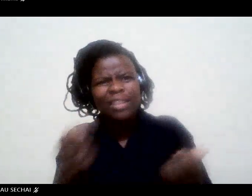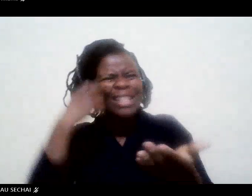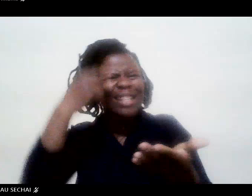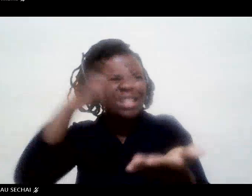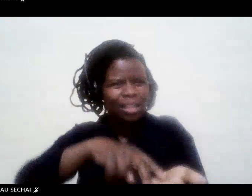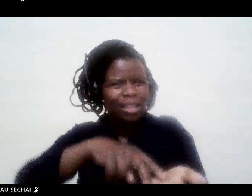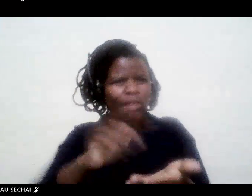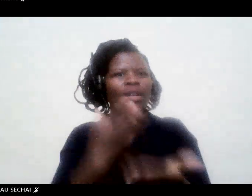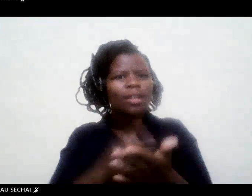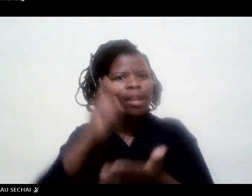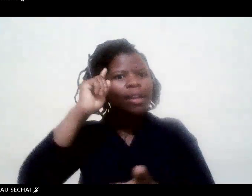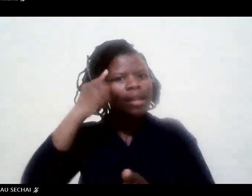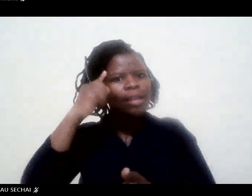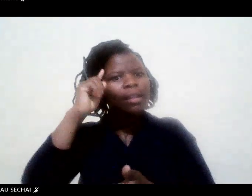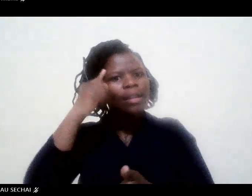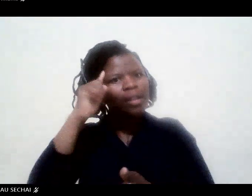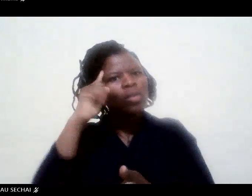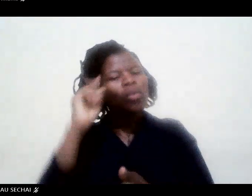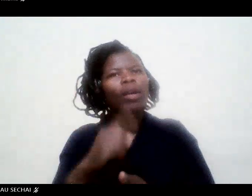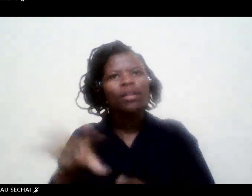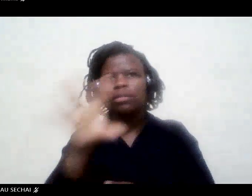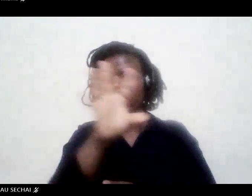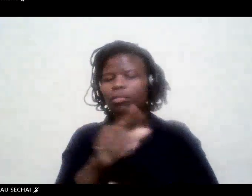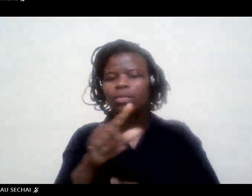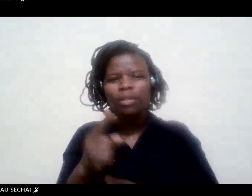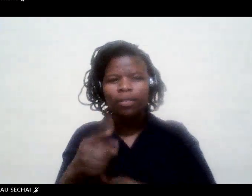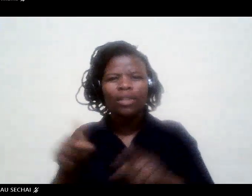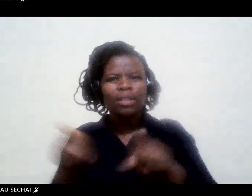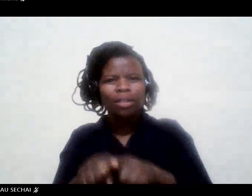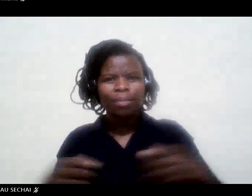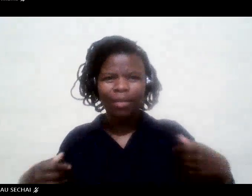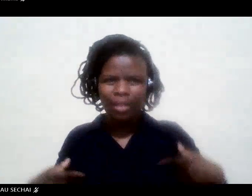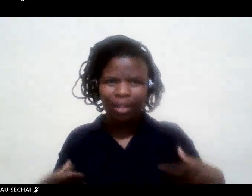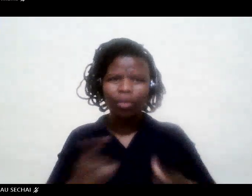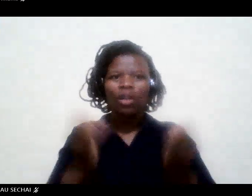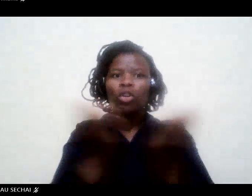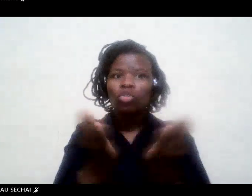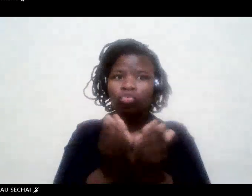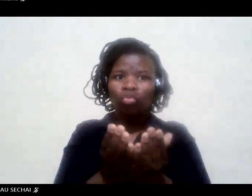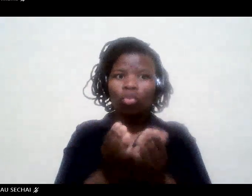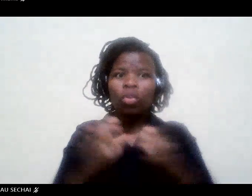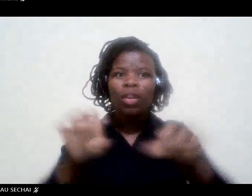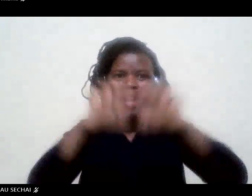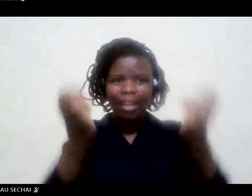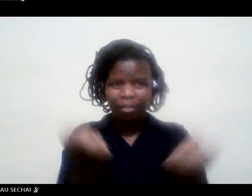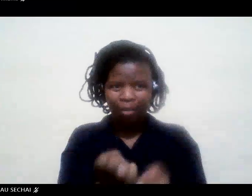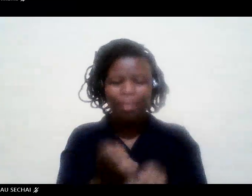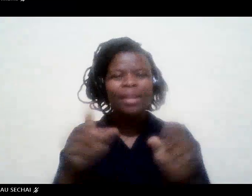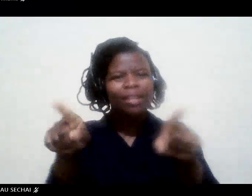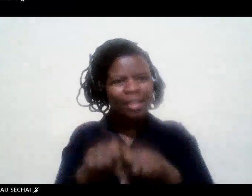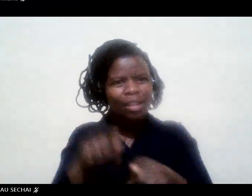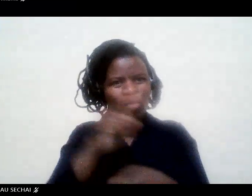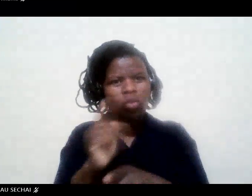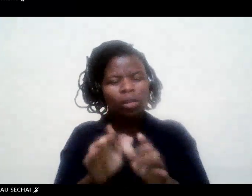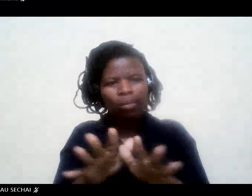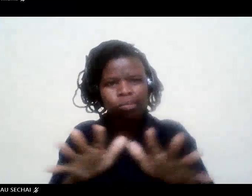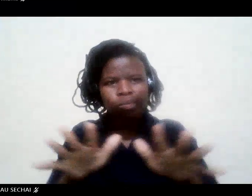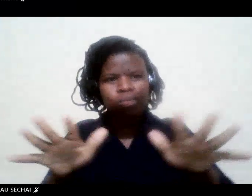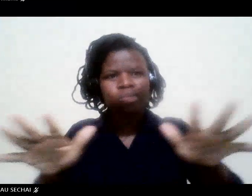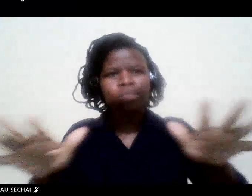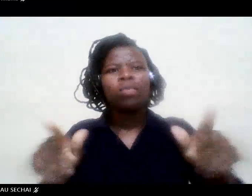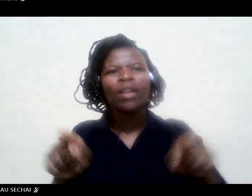in phases and layers, beginning with the immediate school environment, and then gradually widening the circle to